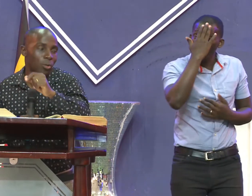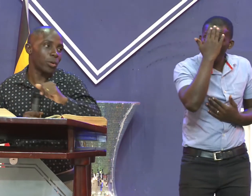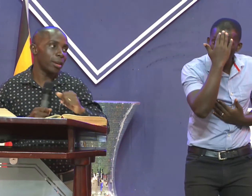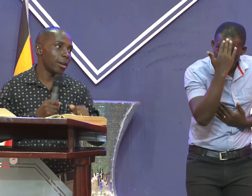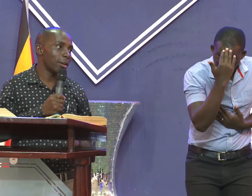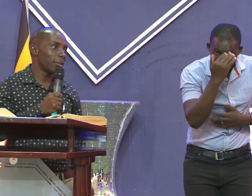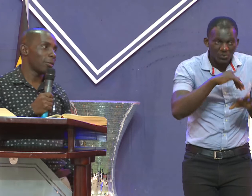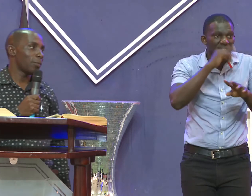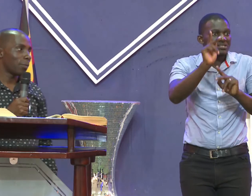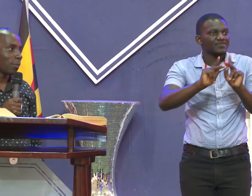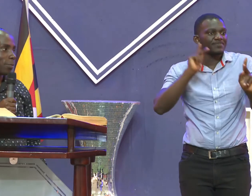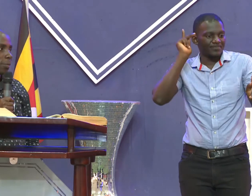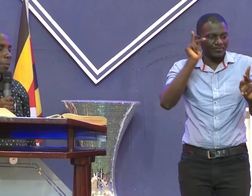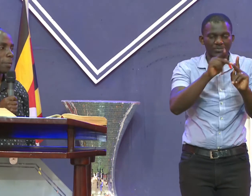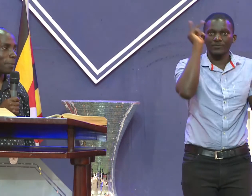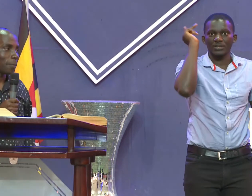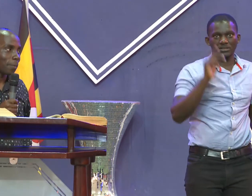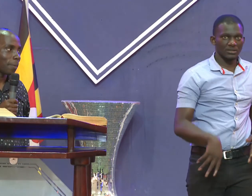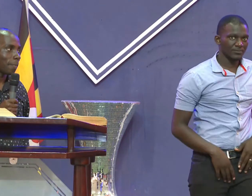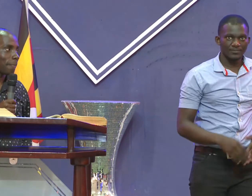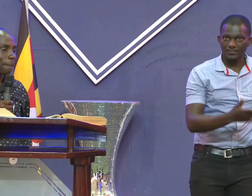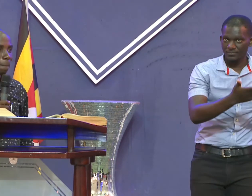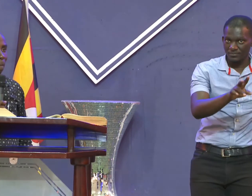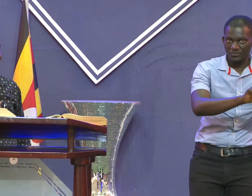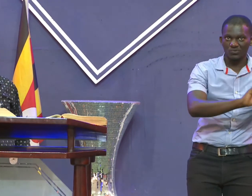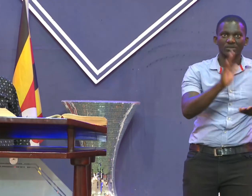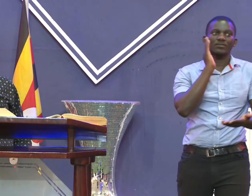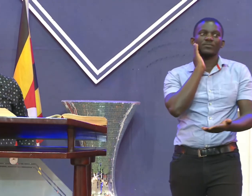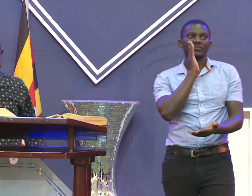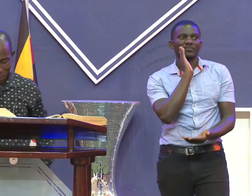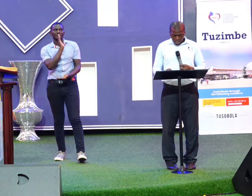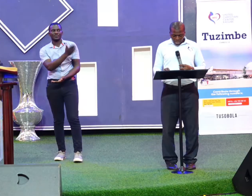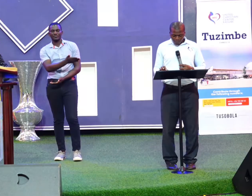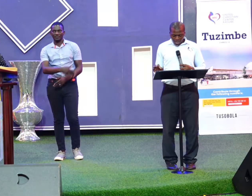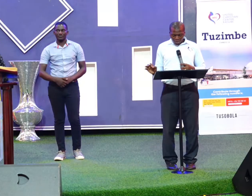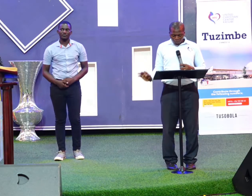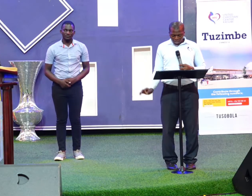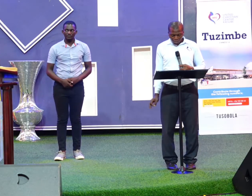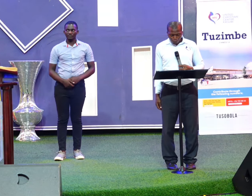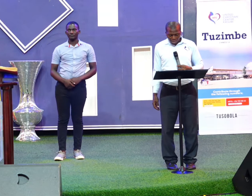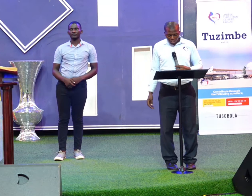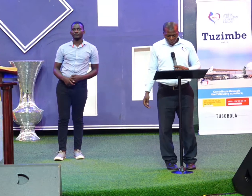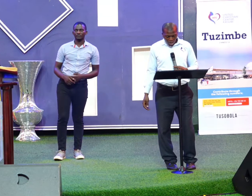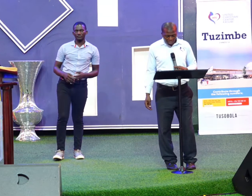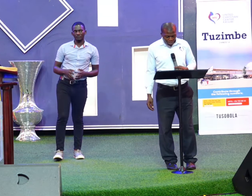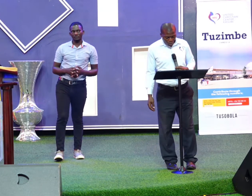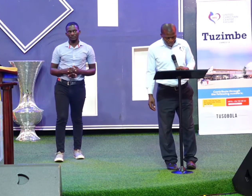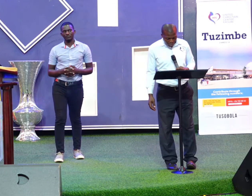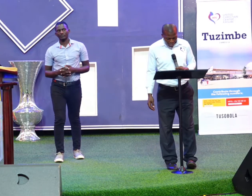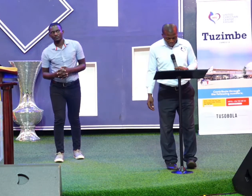bwe kulituukirira. 2 Corinthians 10 6 saying, and being ready to punish